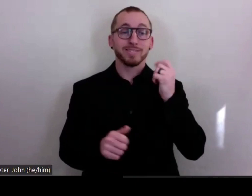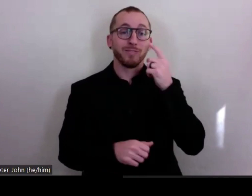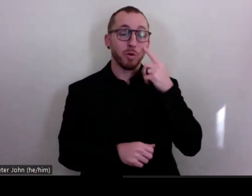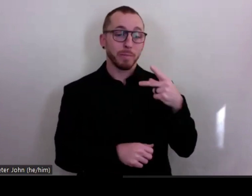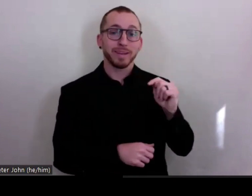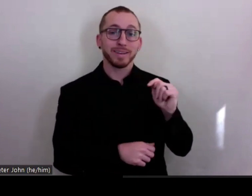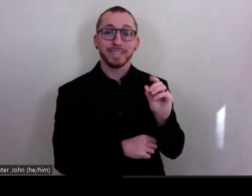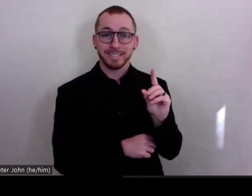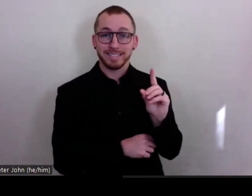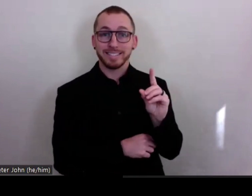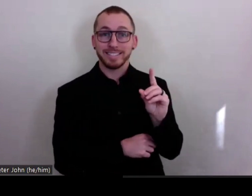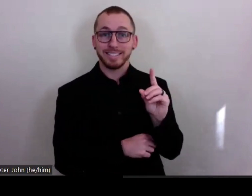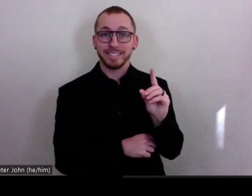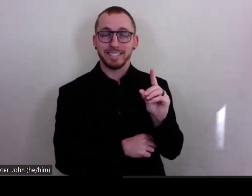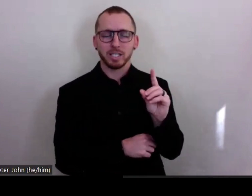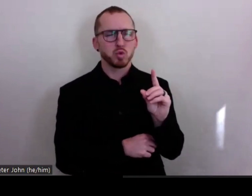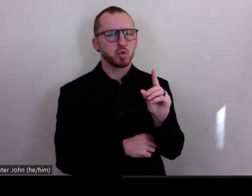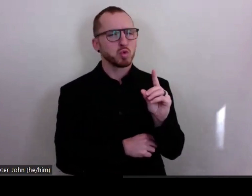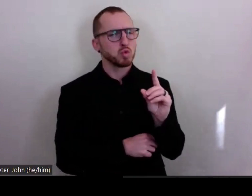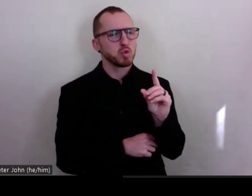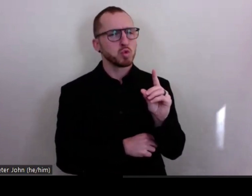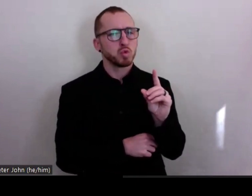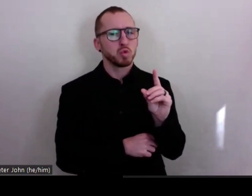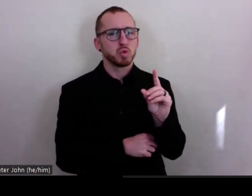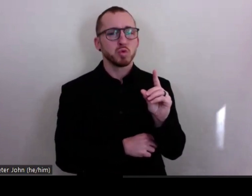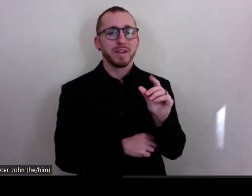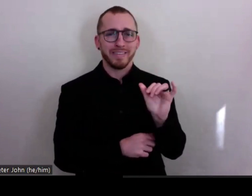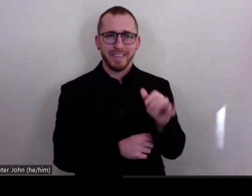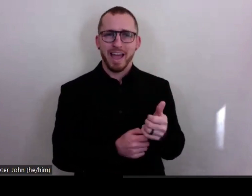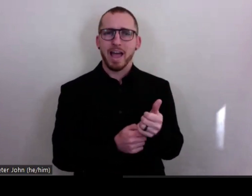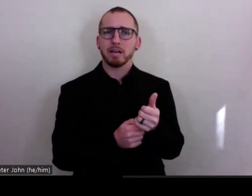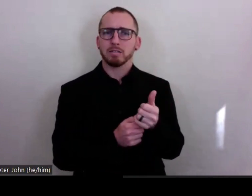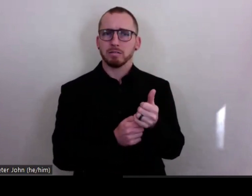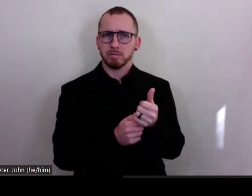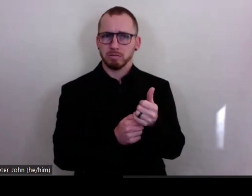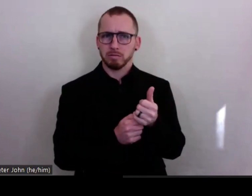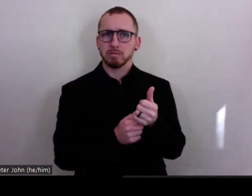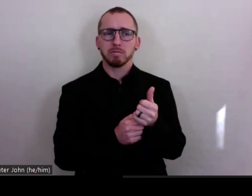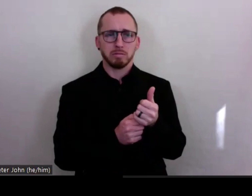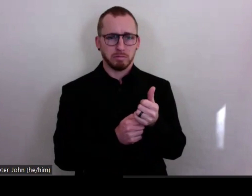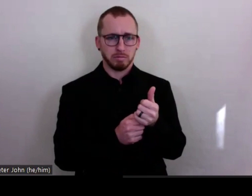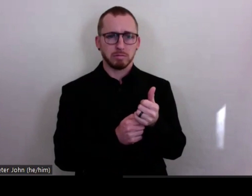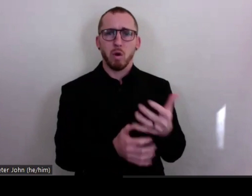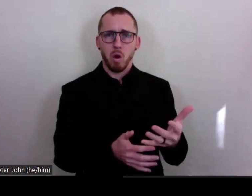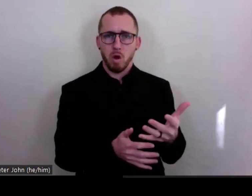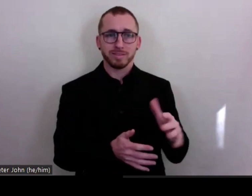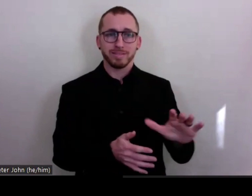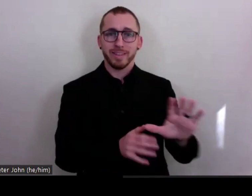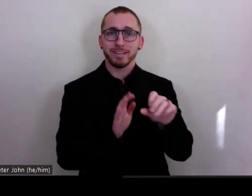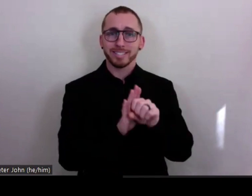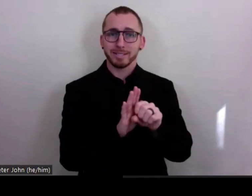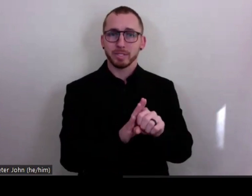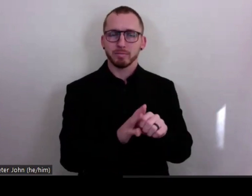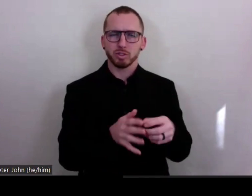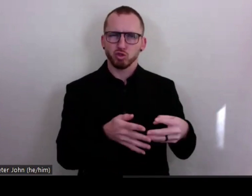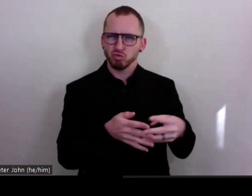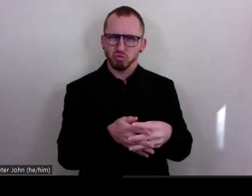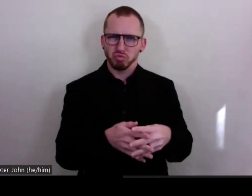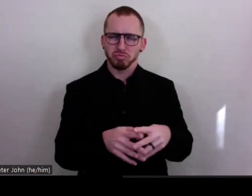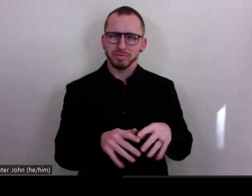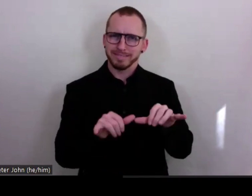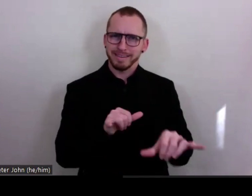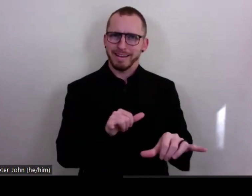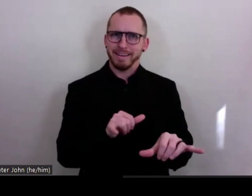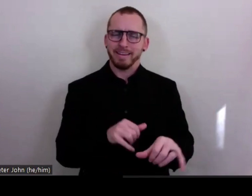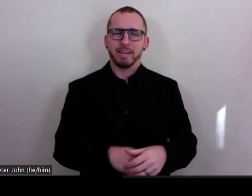PTSD is the catalyst to keep symptoms rooted where they are. If we want to talk